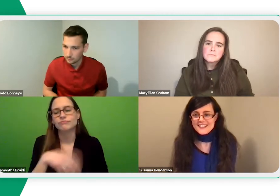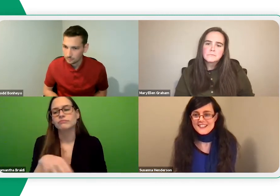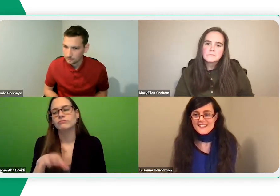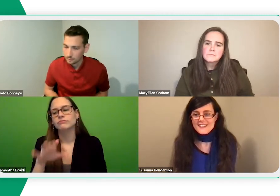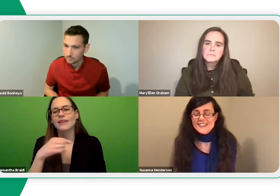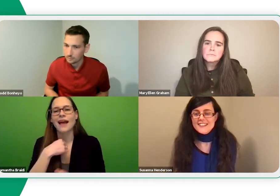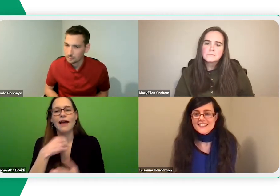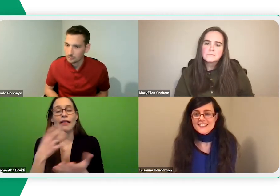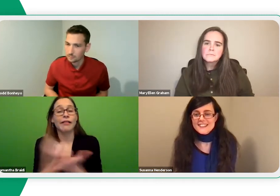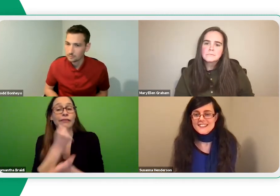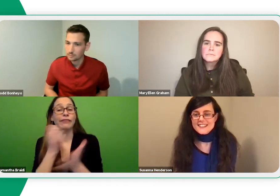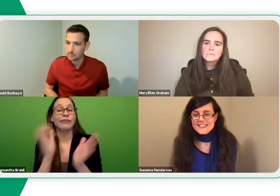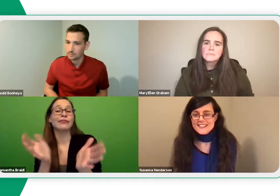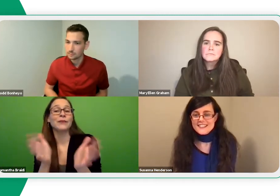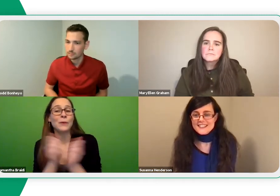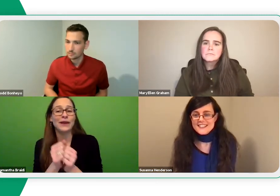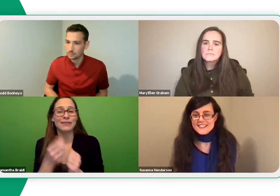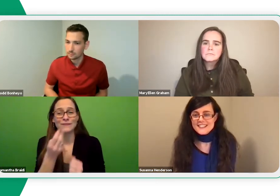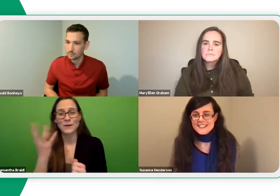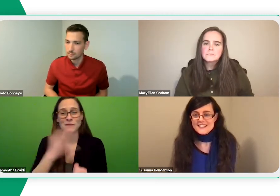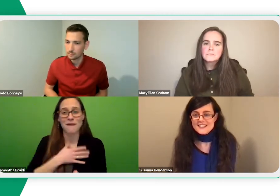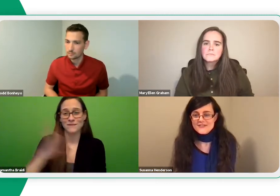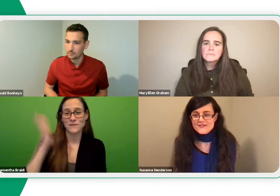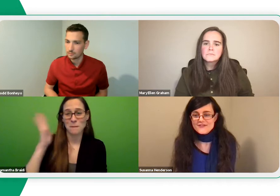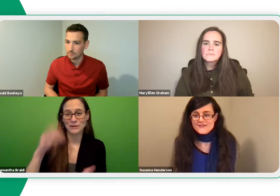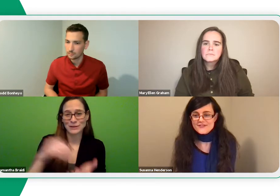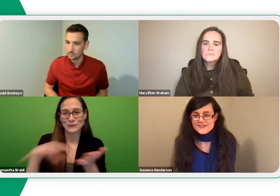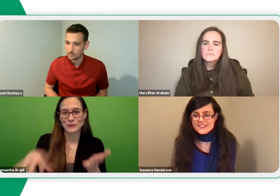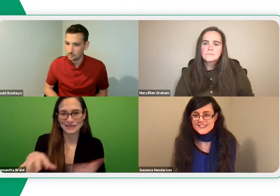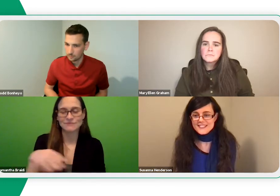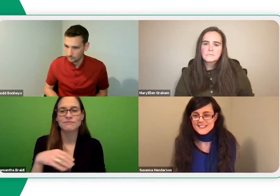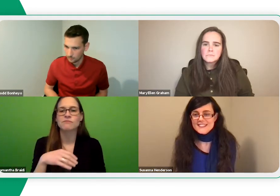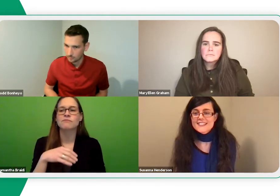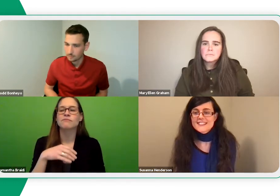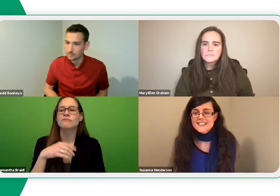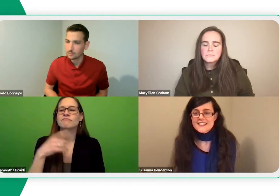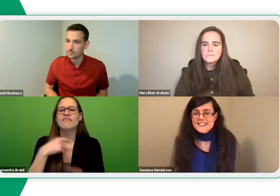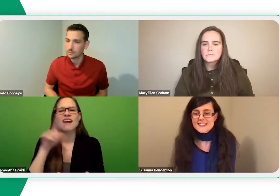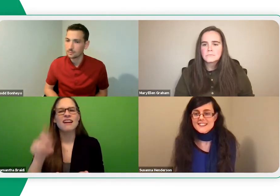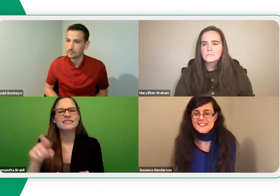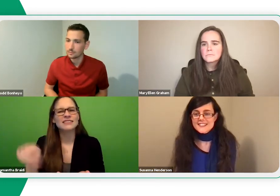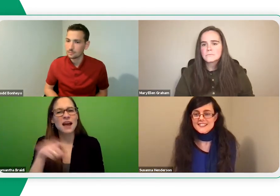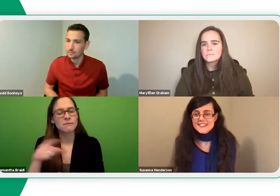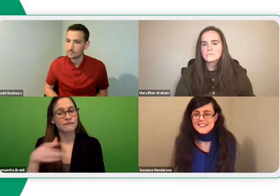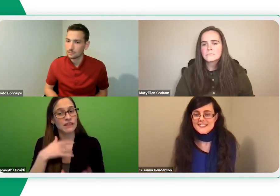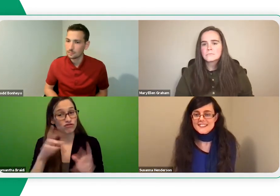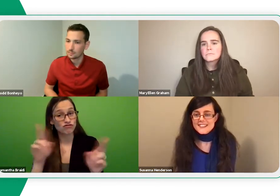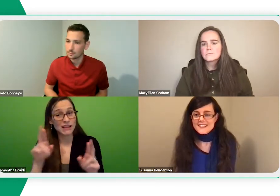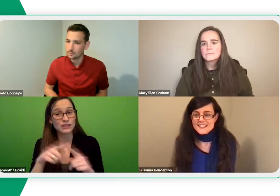This is Samantha speaking. I'd like to share something that blew me away recently. I was having a conversation with some former